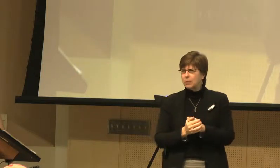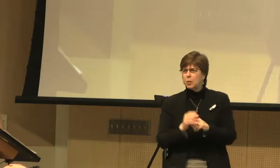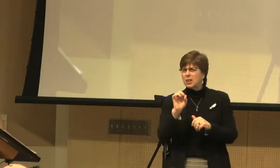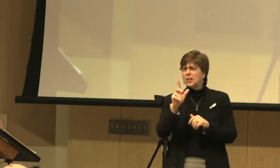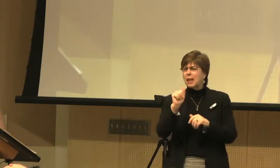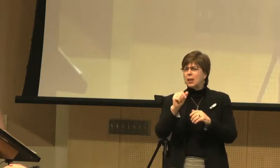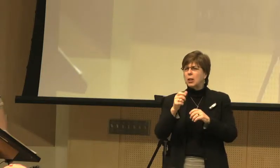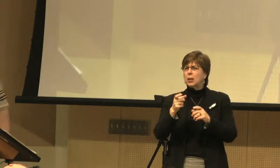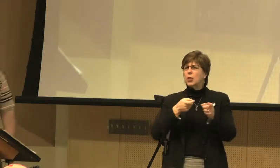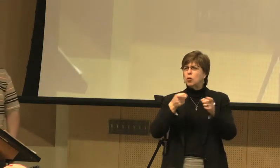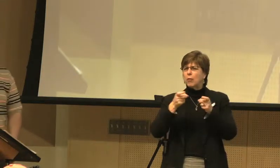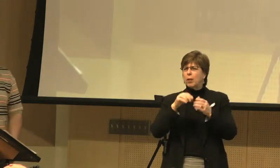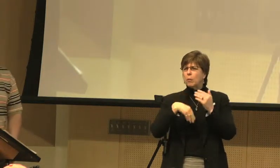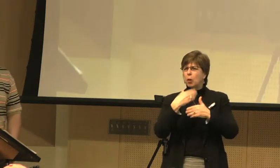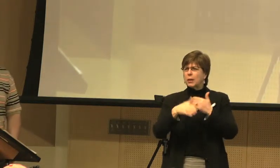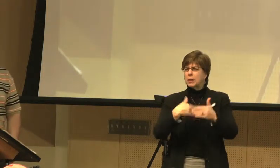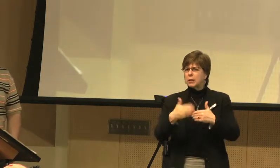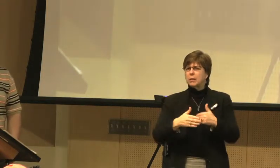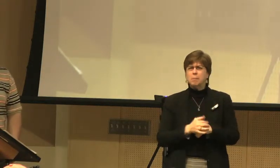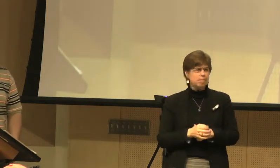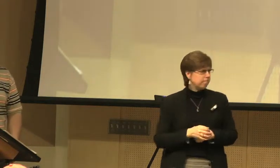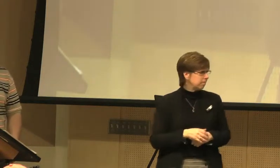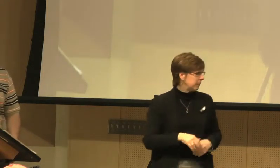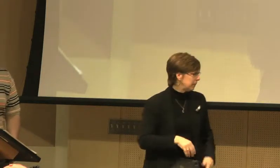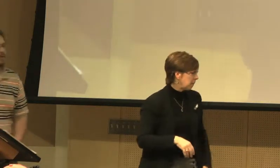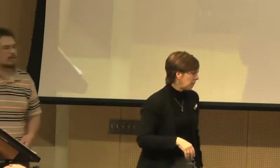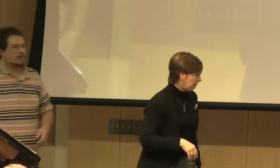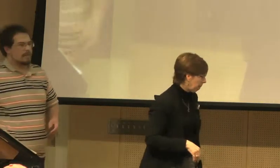curriculum to the data-driven process.